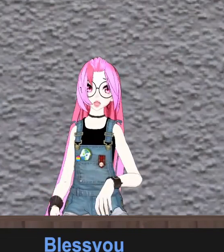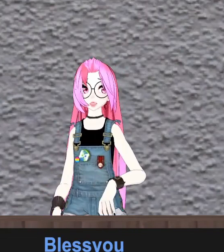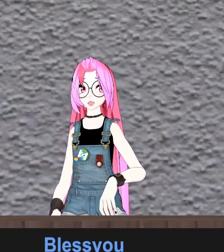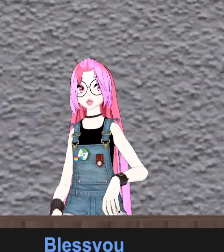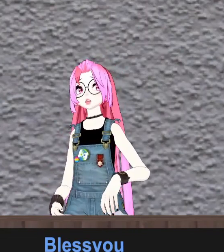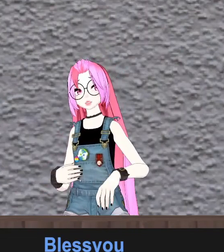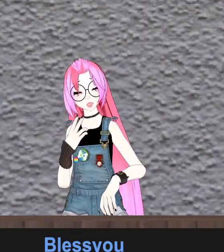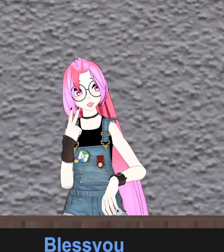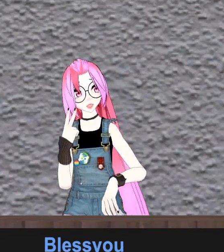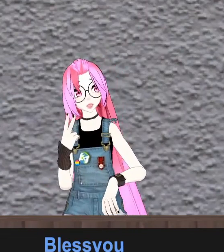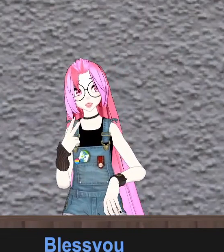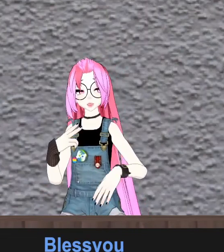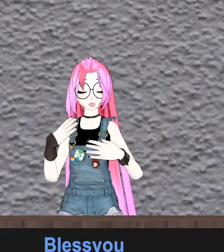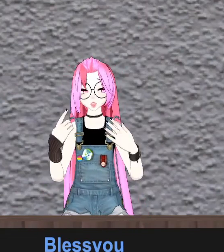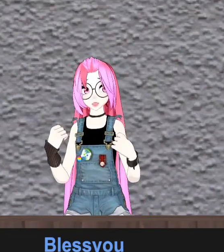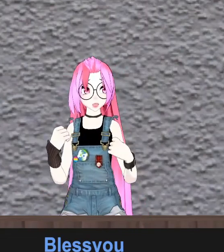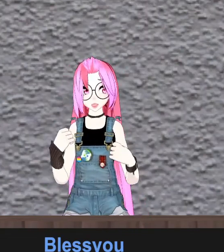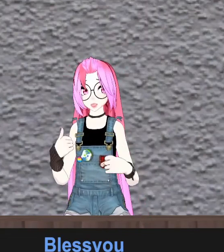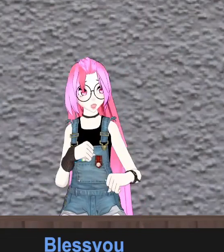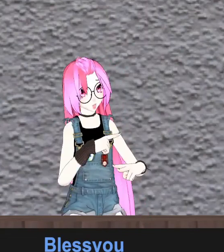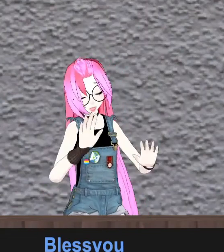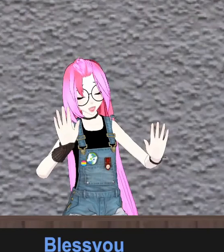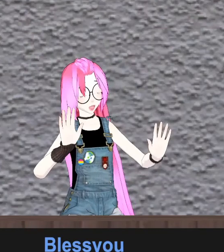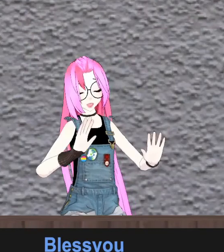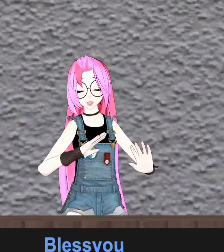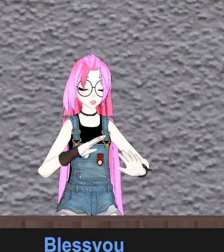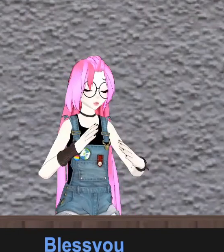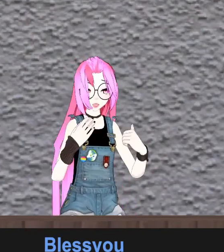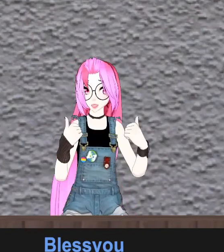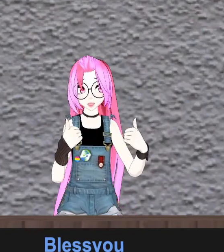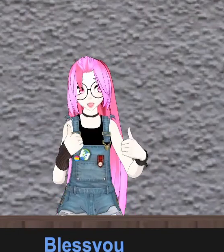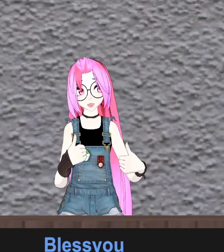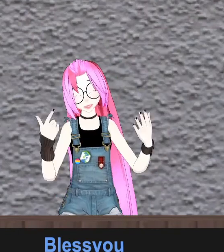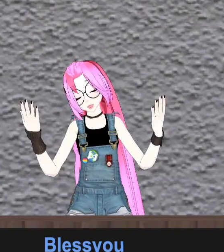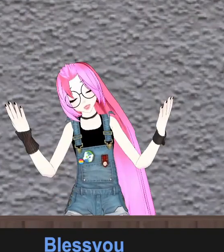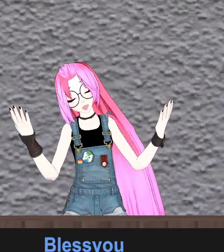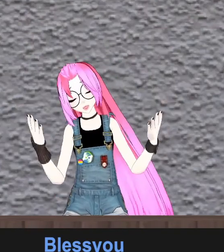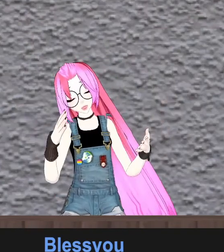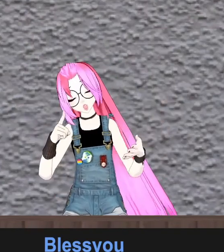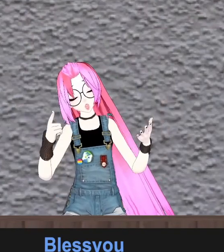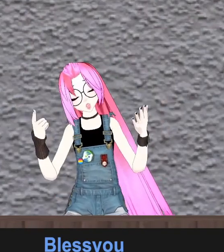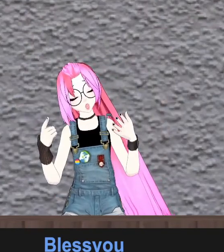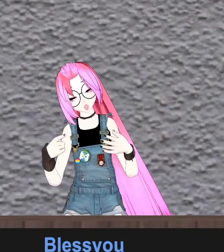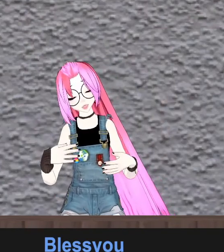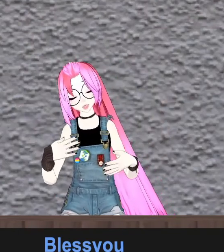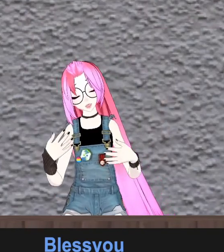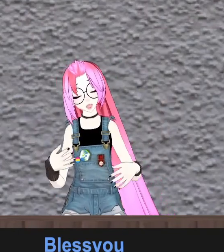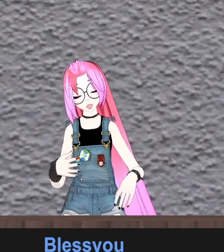But yeah, I'd see if a deaf person is fine, if they're ordering fine, if they're having a good time, you don't need to come up to them and be like, hey,